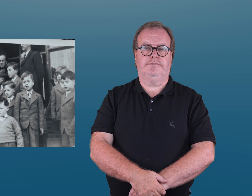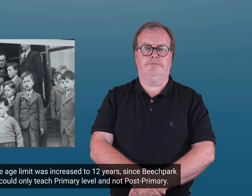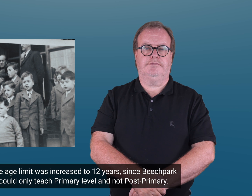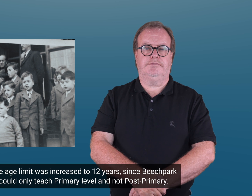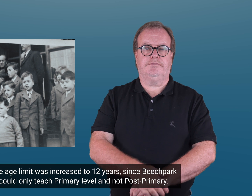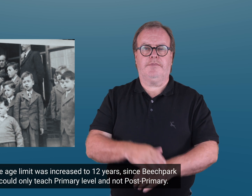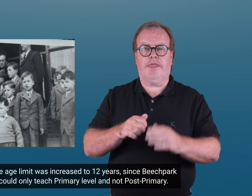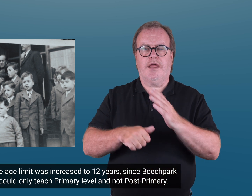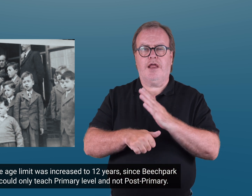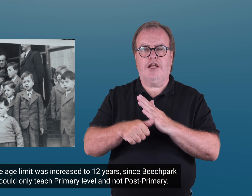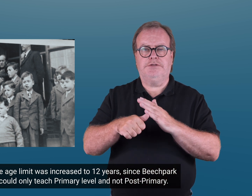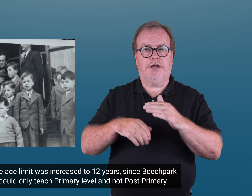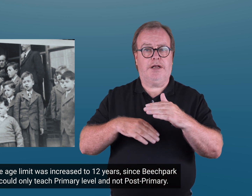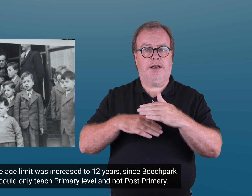The age limit was increased to 12 years.